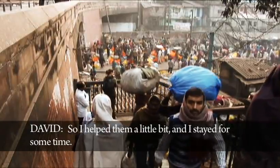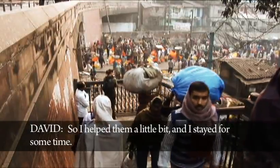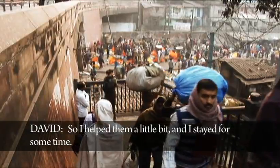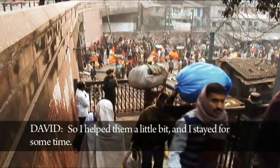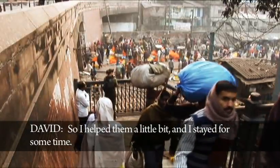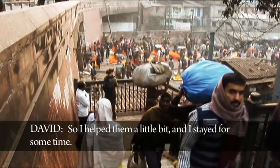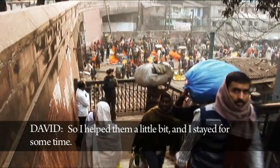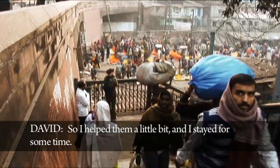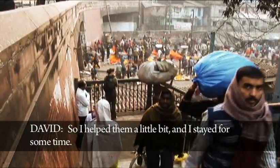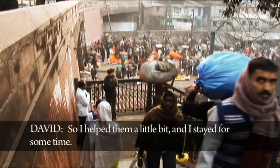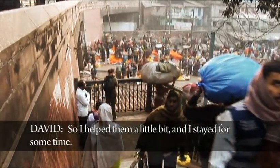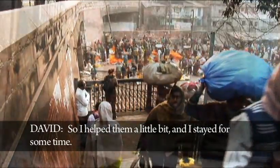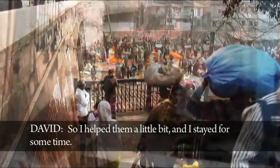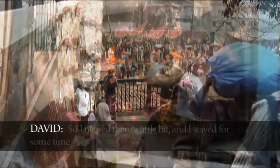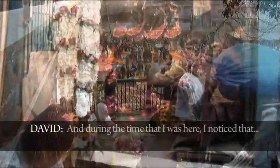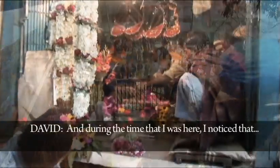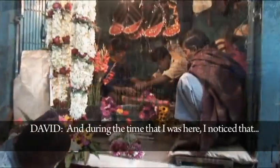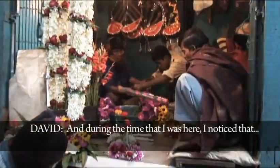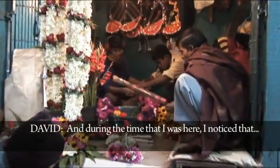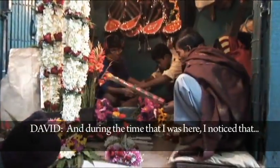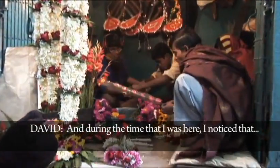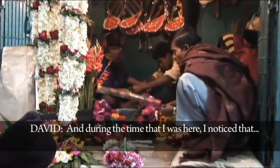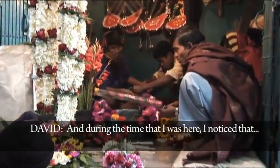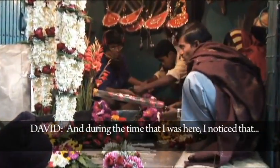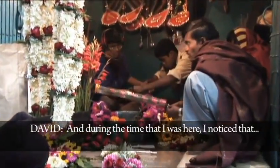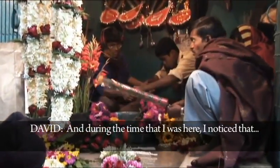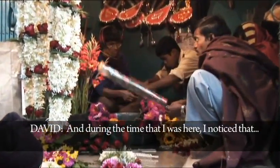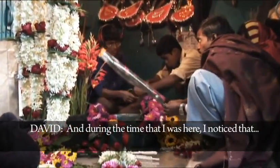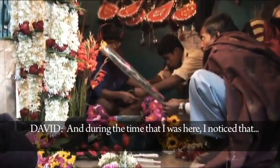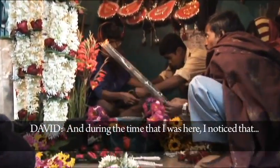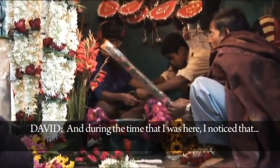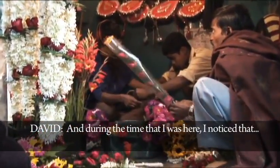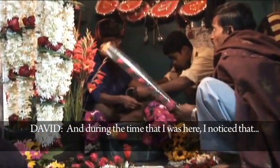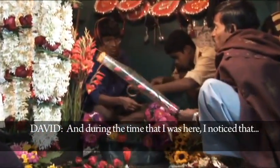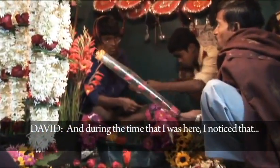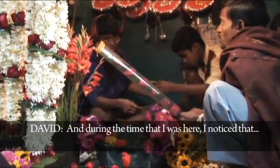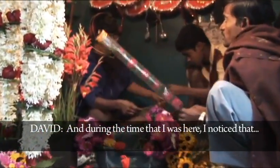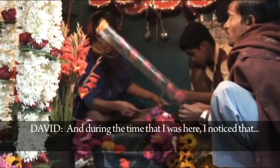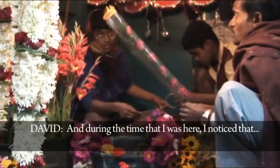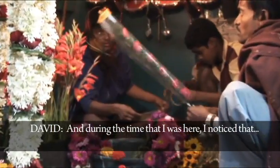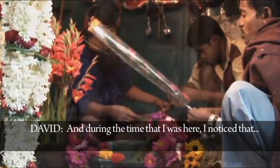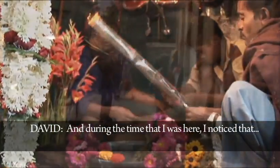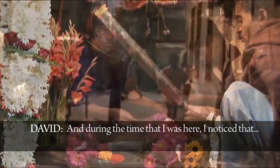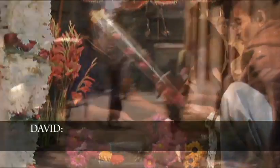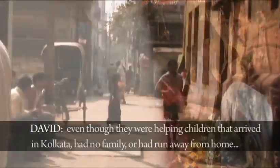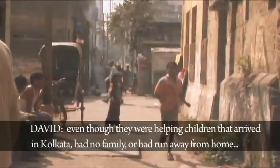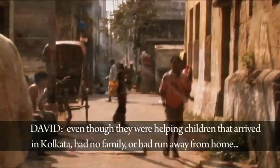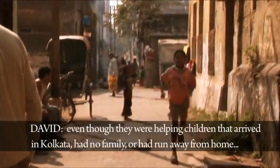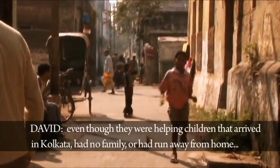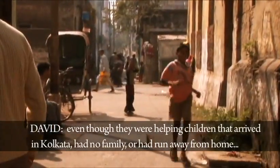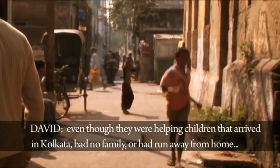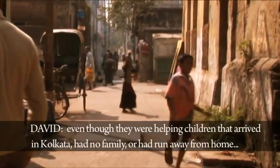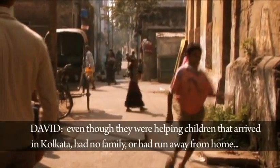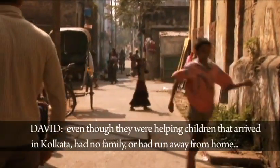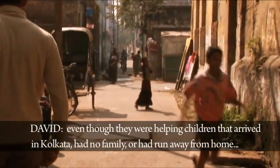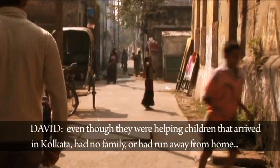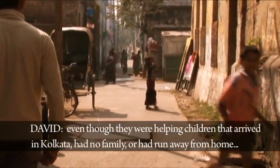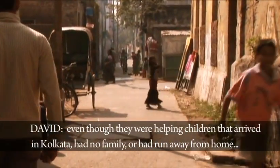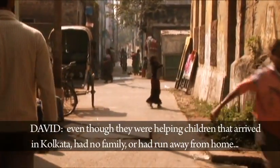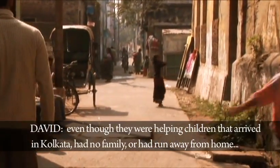some time. And during the time that I was here, I noticed that even though they were helping children that had arrived in